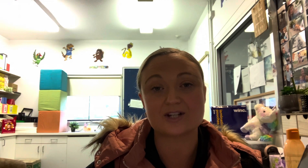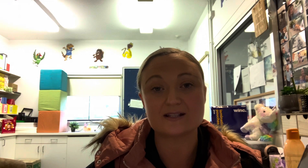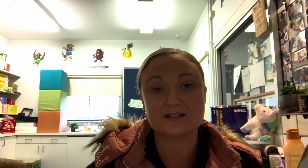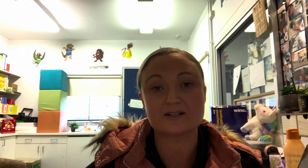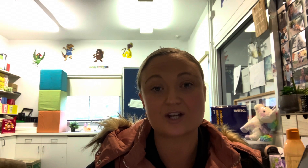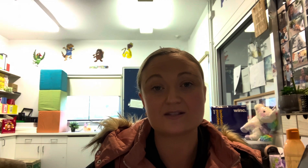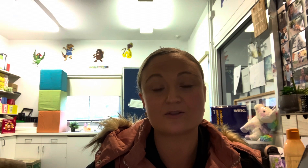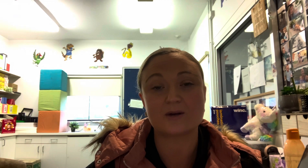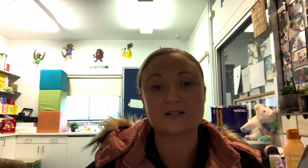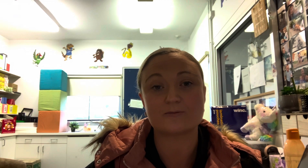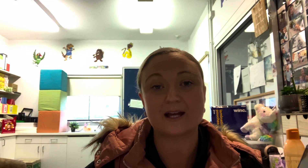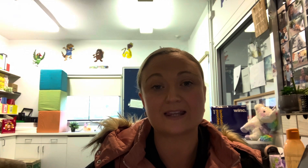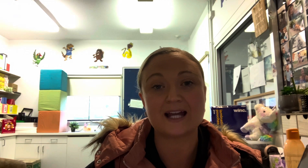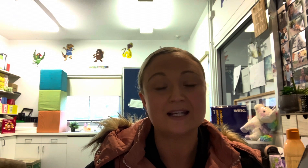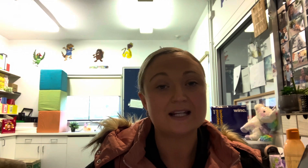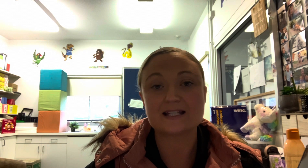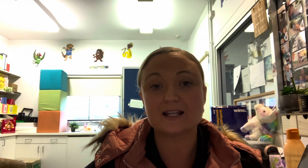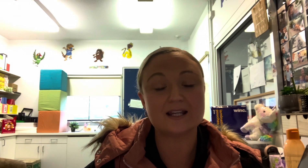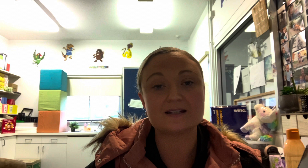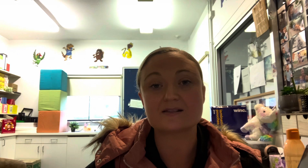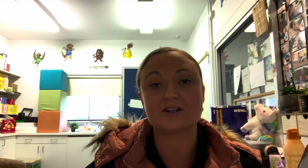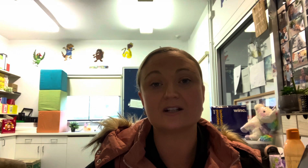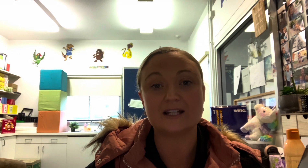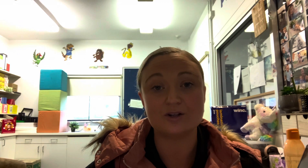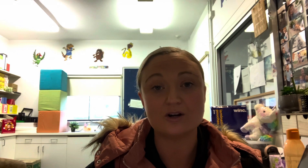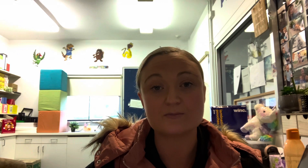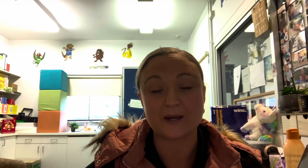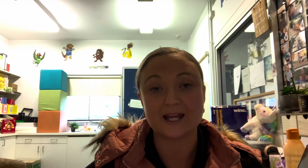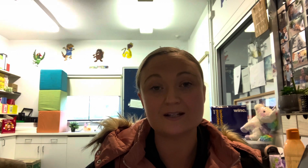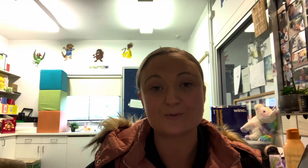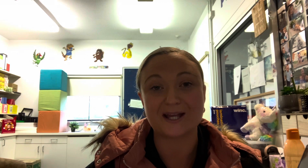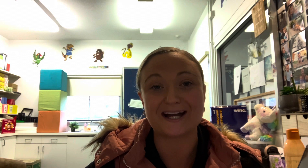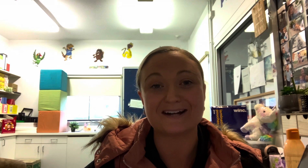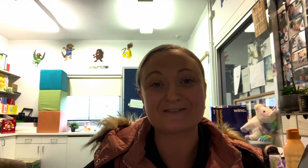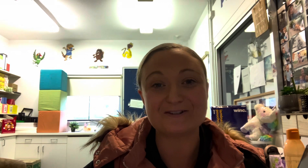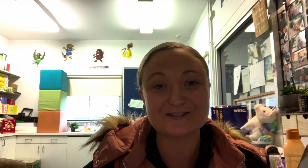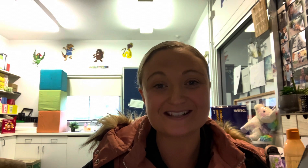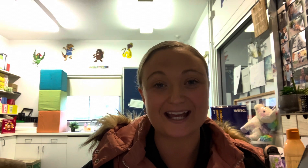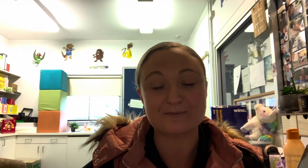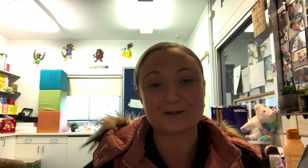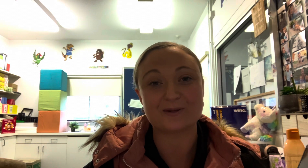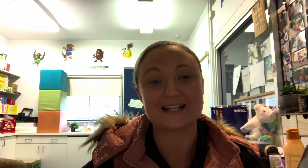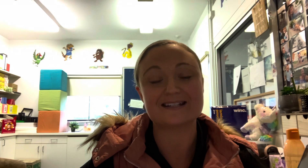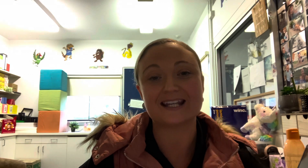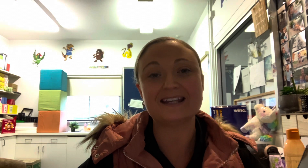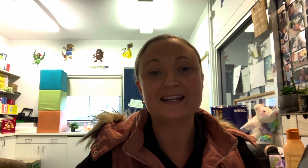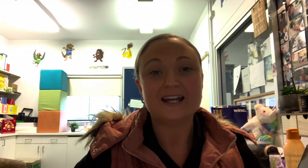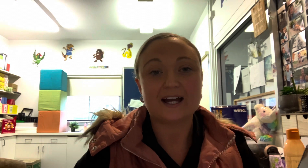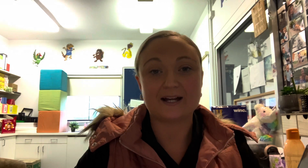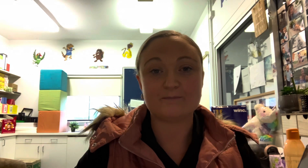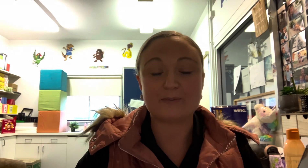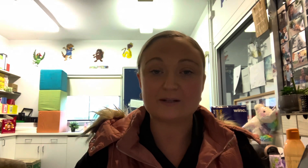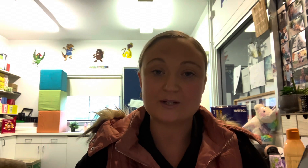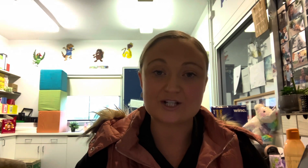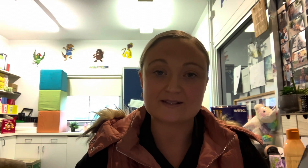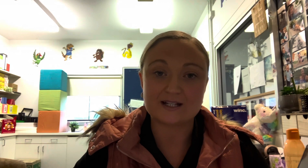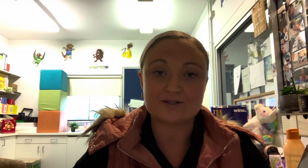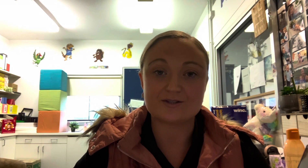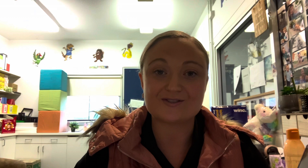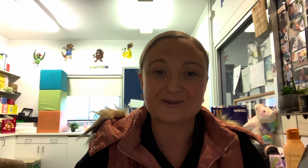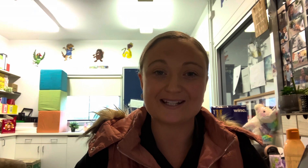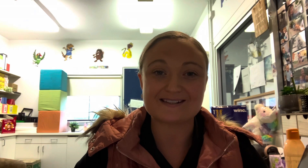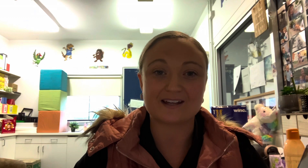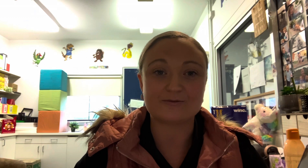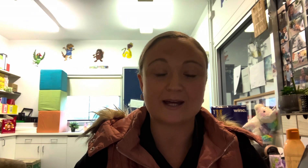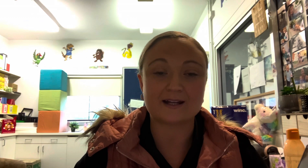So just a reminder about that. Tiggy is certainly not banned. We are, of course, able to play Tiggy, but we just need to do